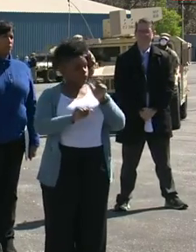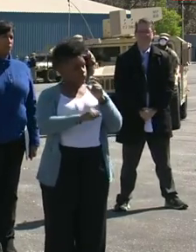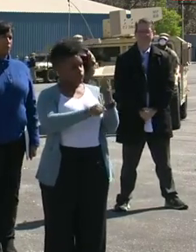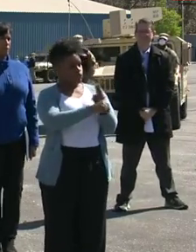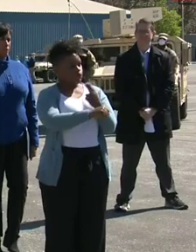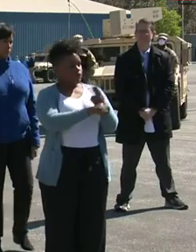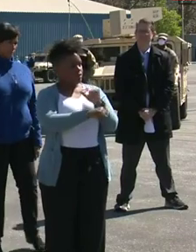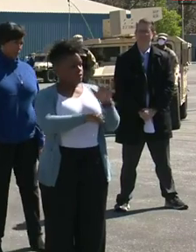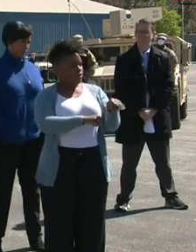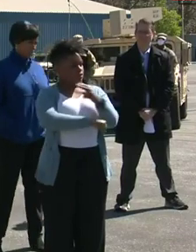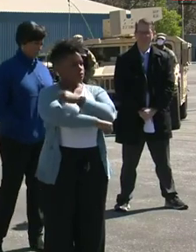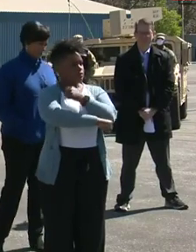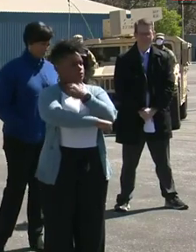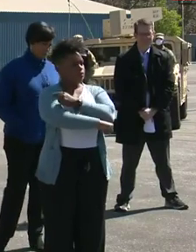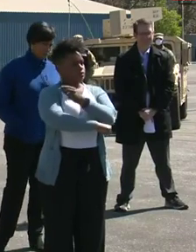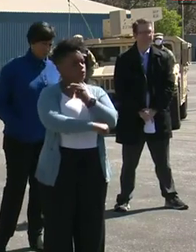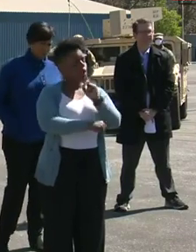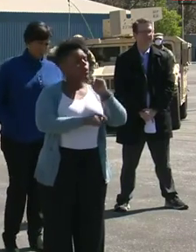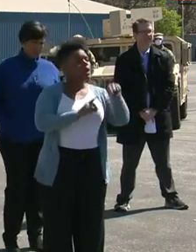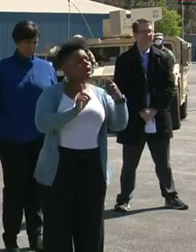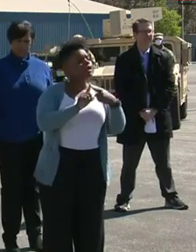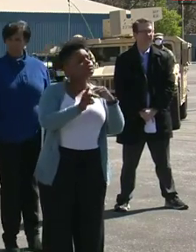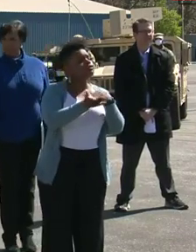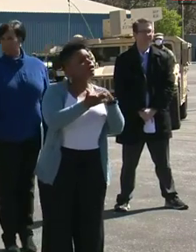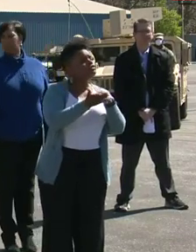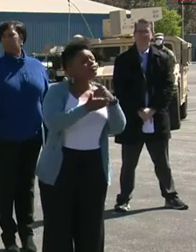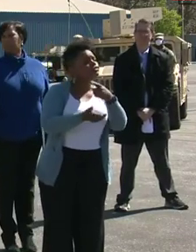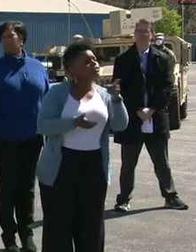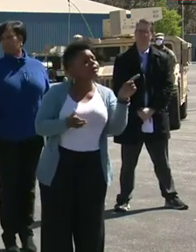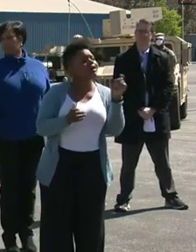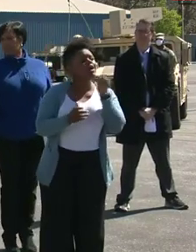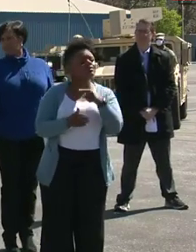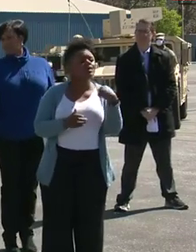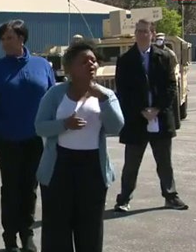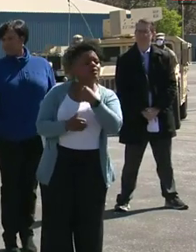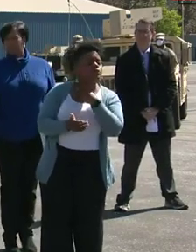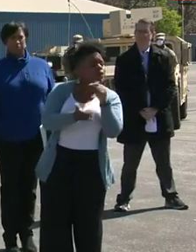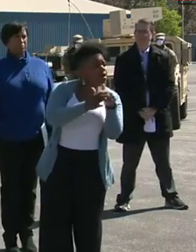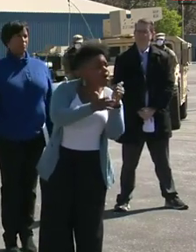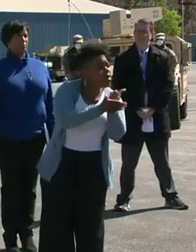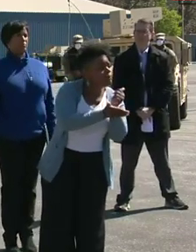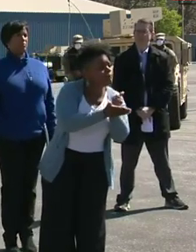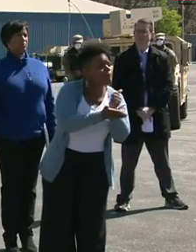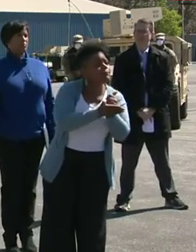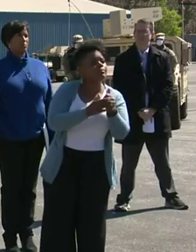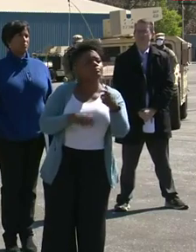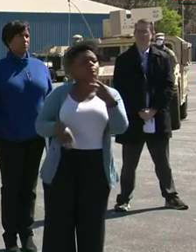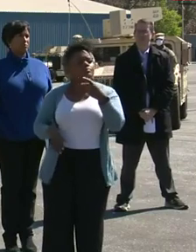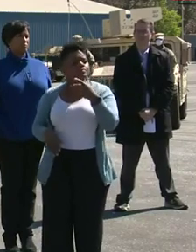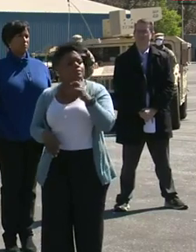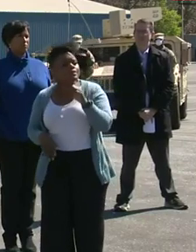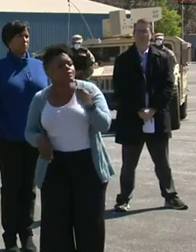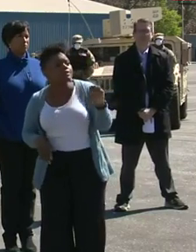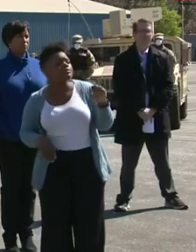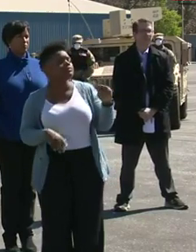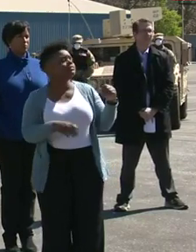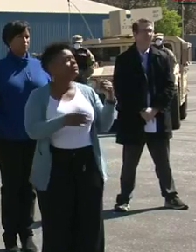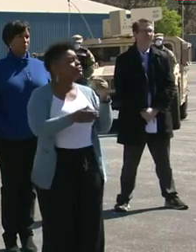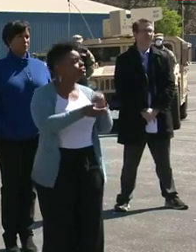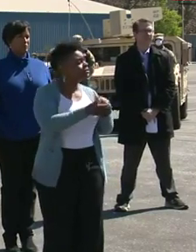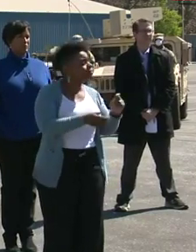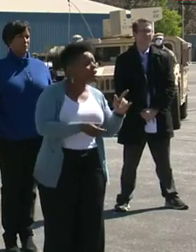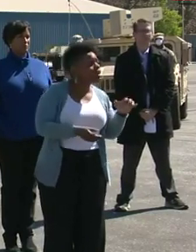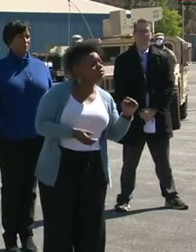hospitals and healthcare providers are asking us to help them with PPE and for medical supplies and equipment, we have to take